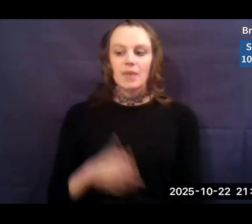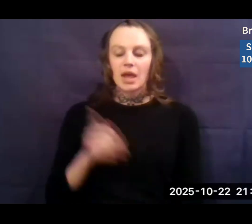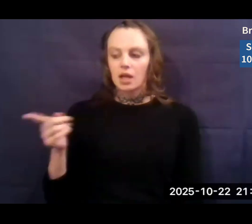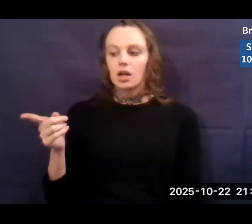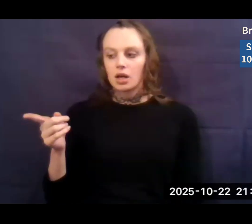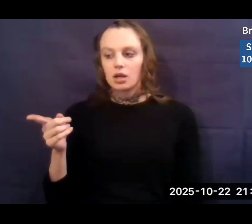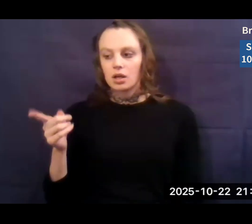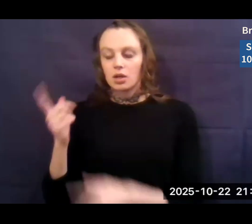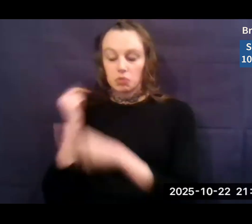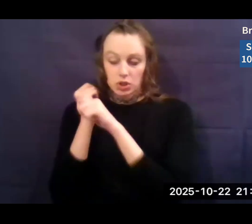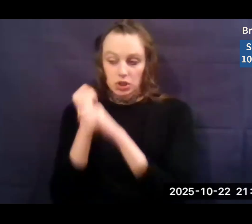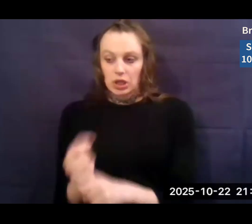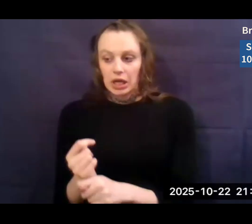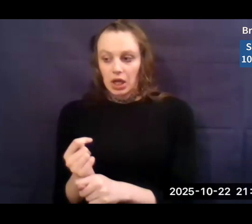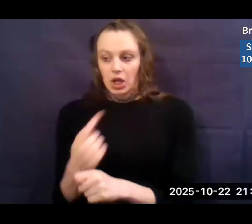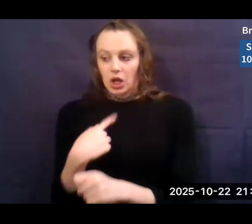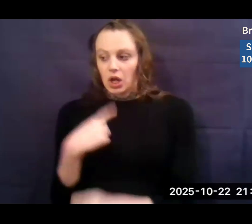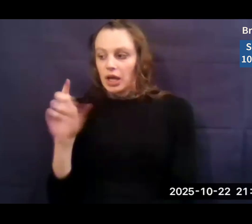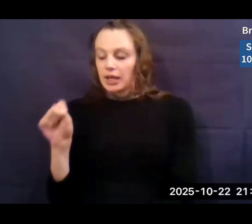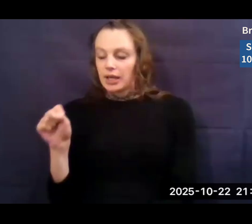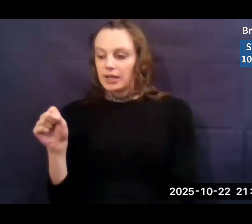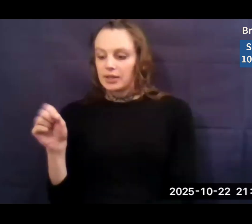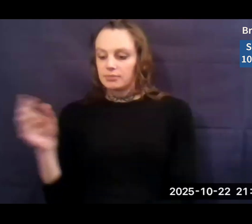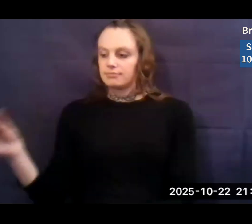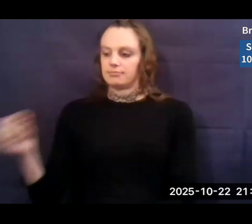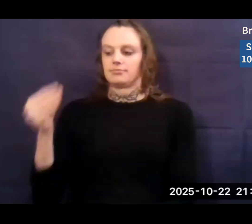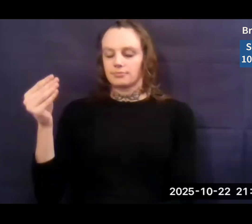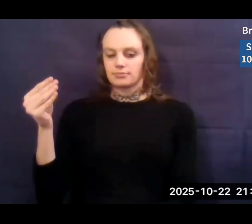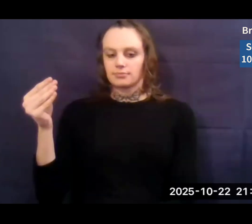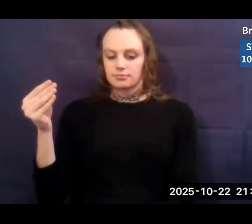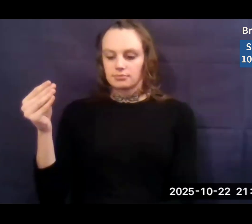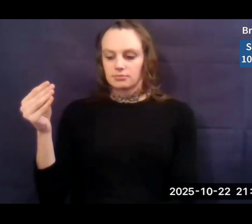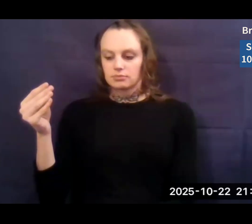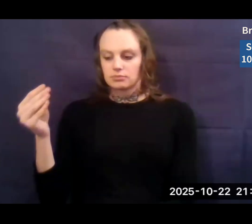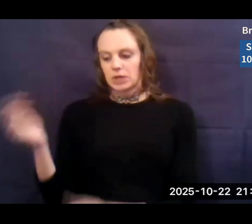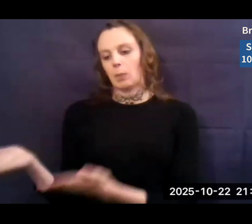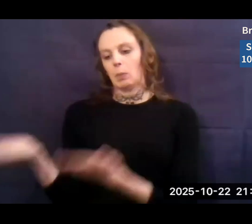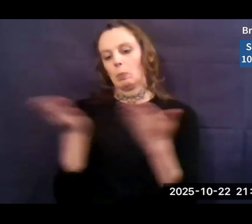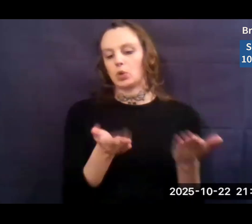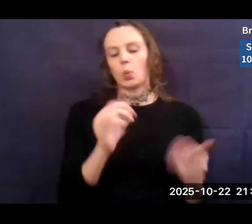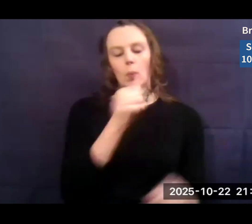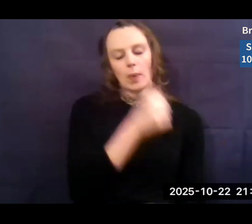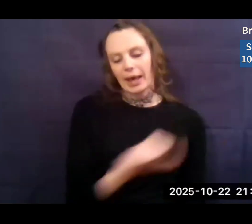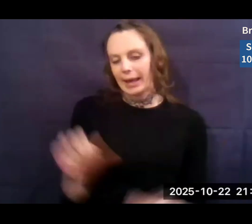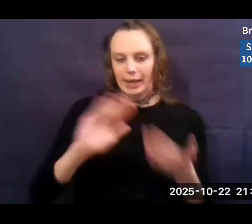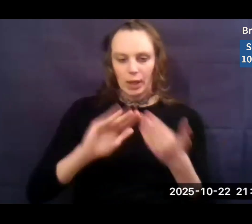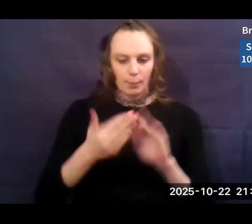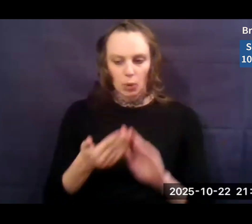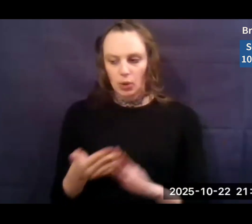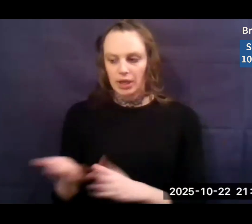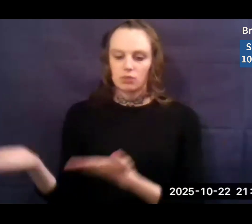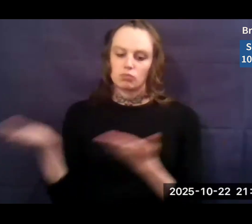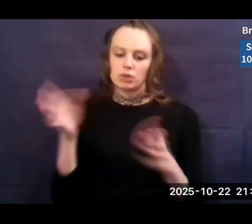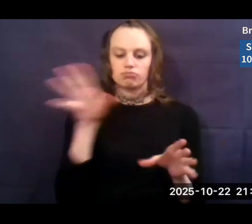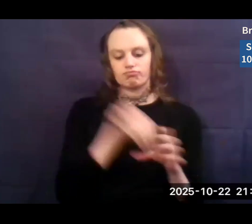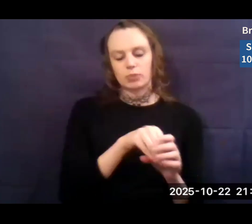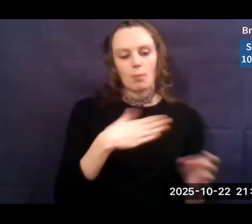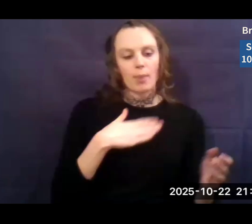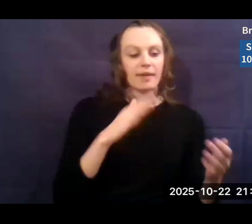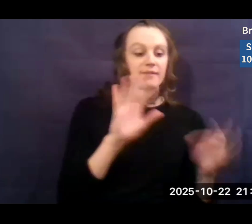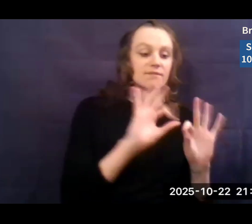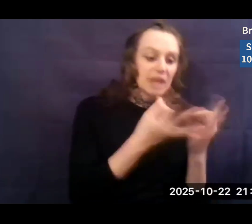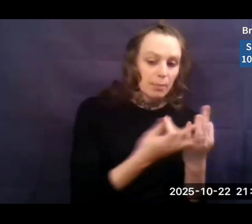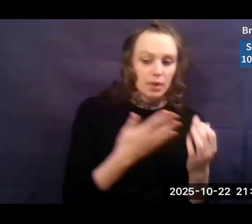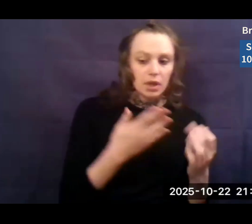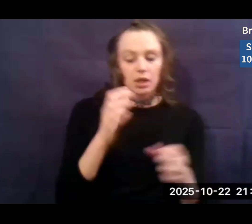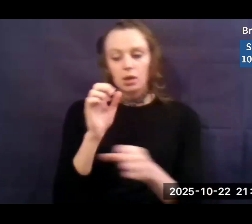out into any community that I'm part of, into my family, into my workplace,